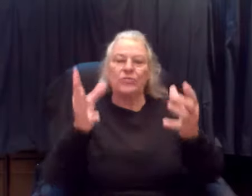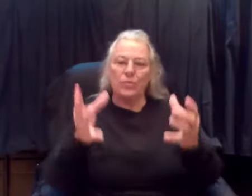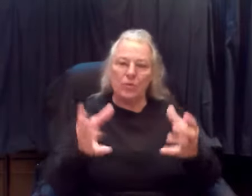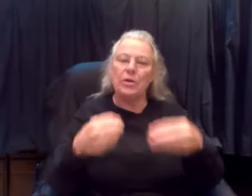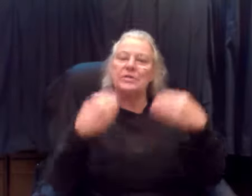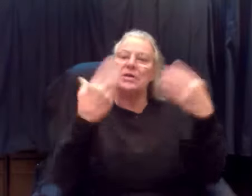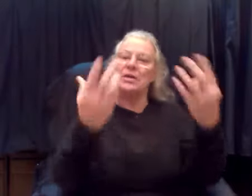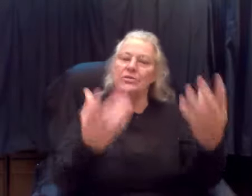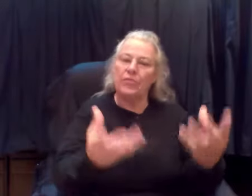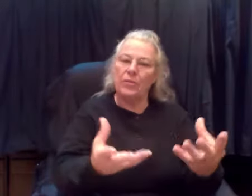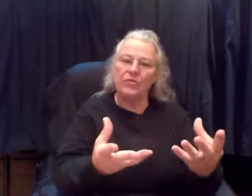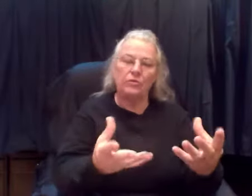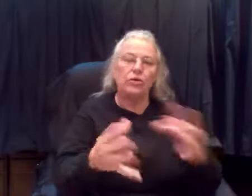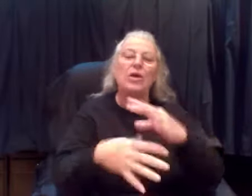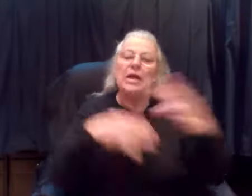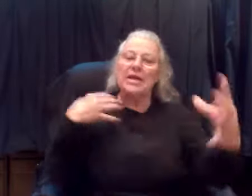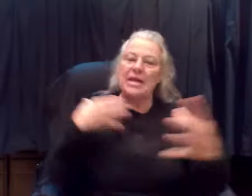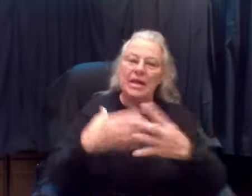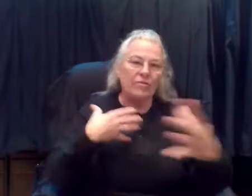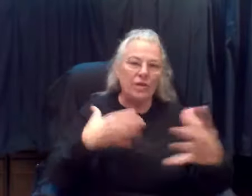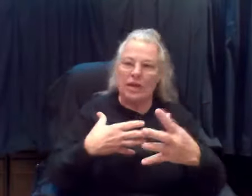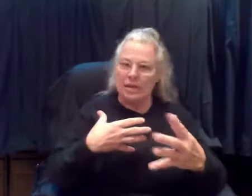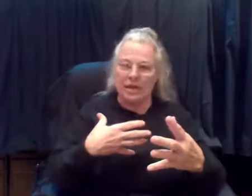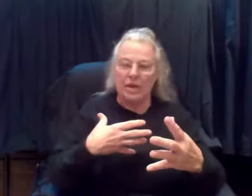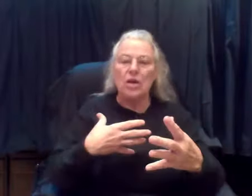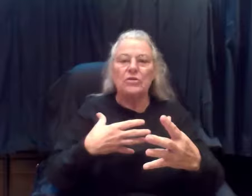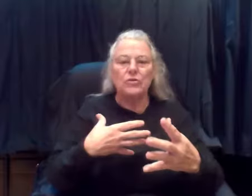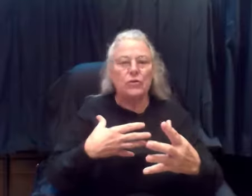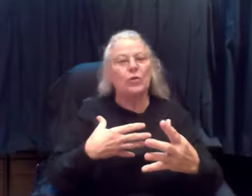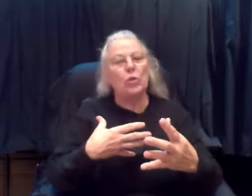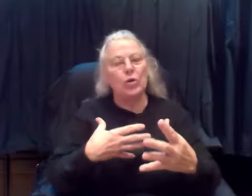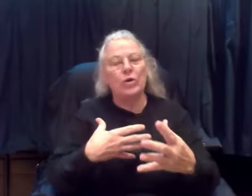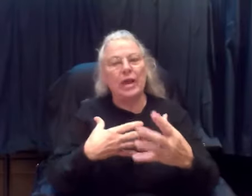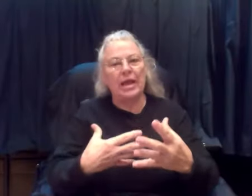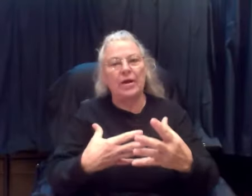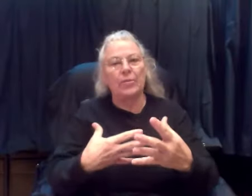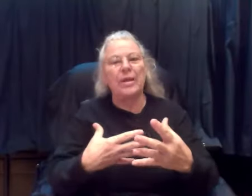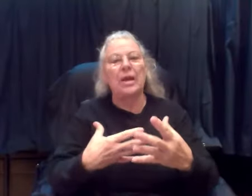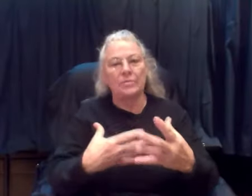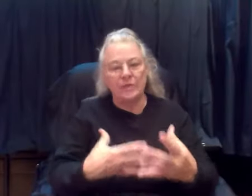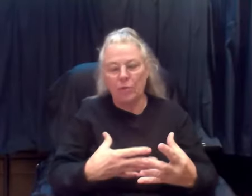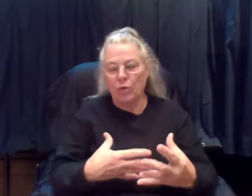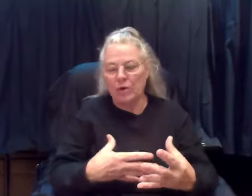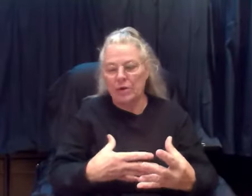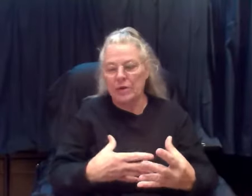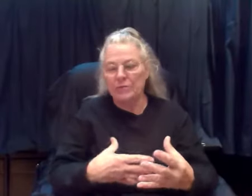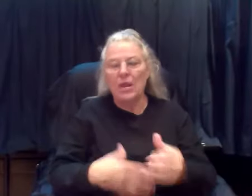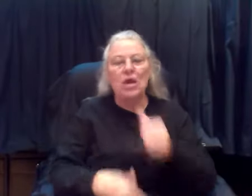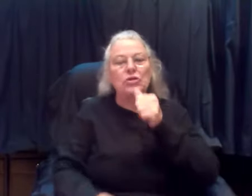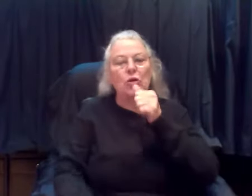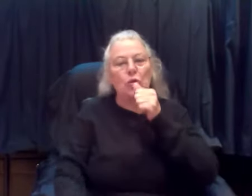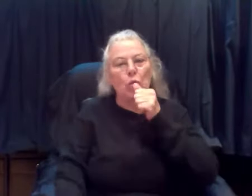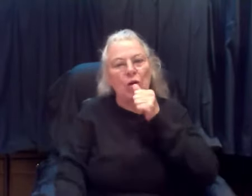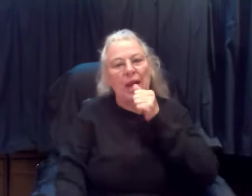the present, and he's from the future, never ending. So the word here becomes important. So the word